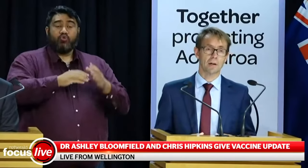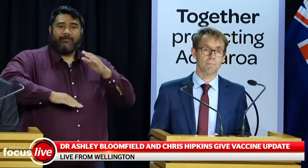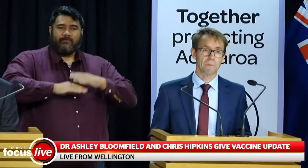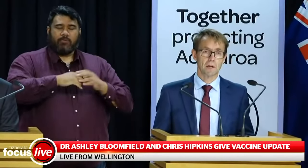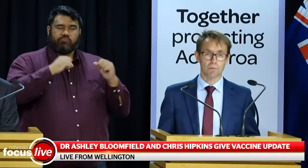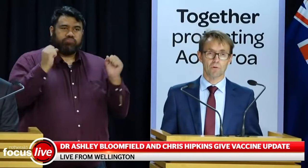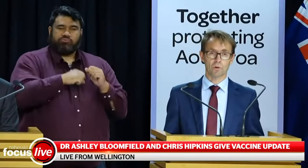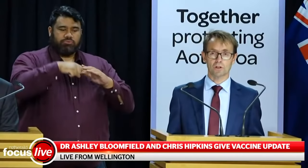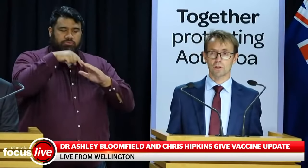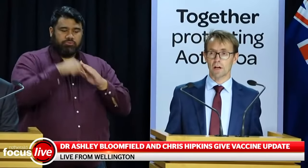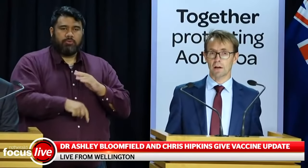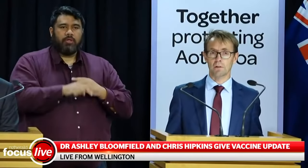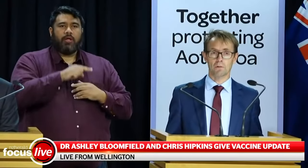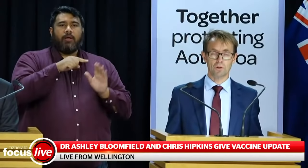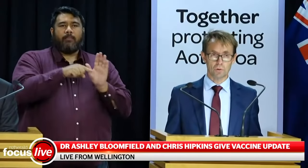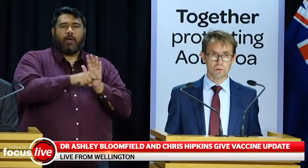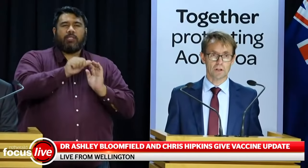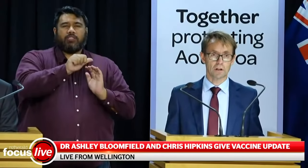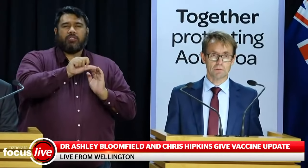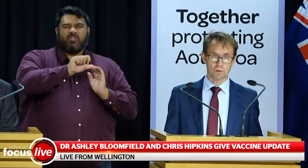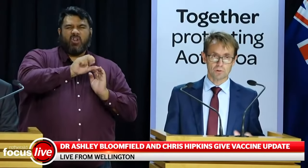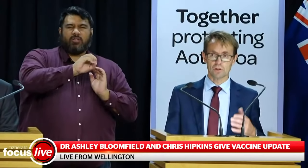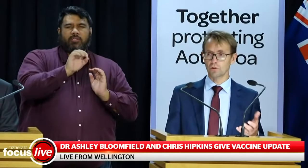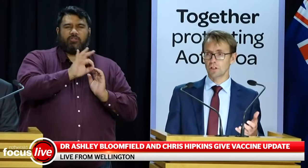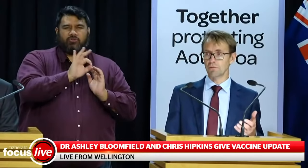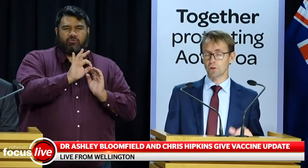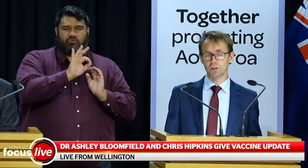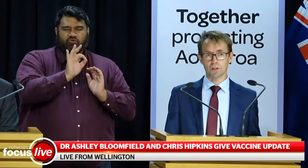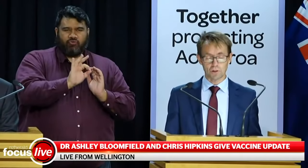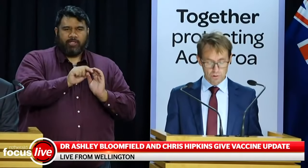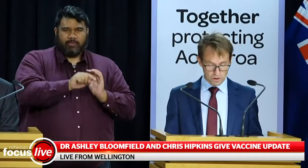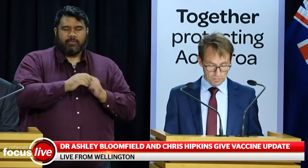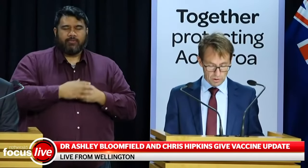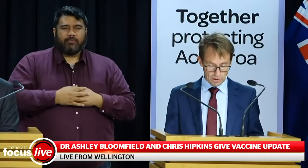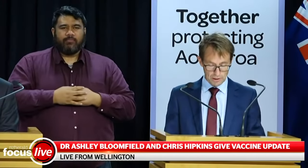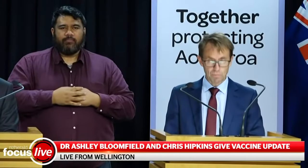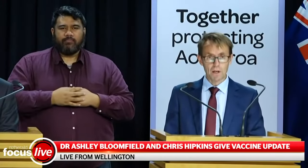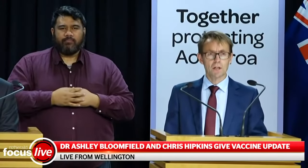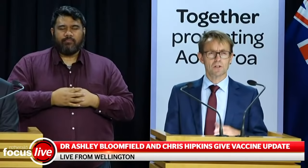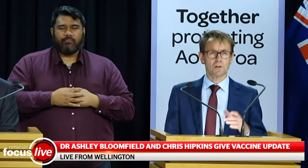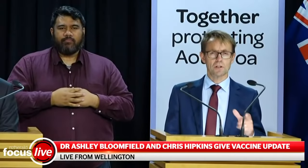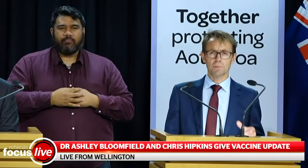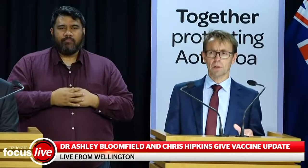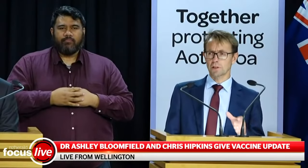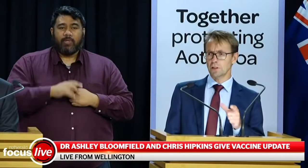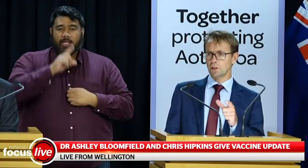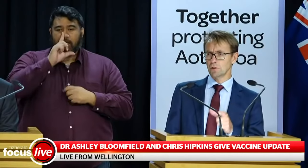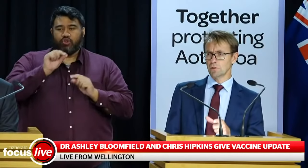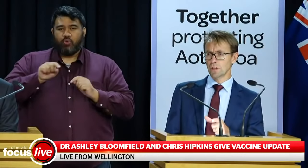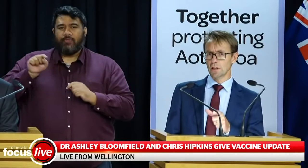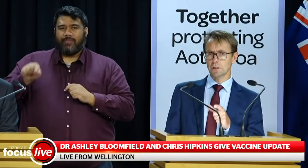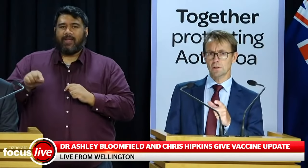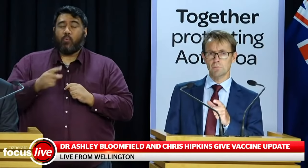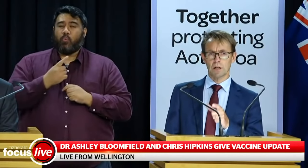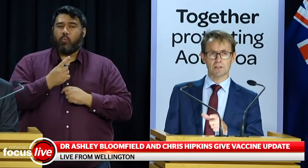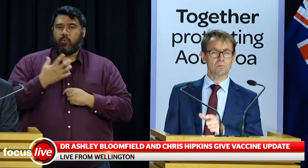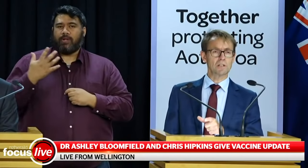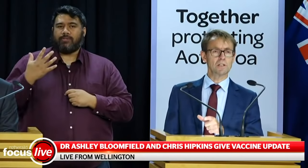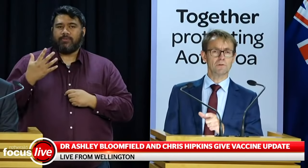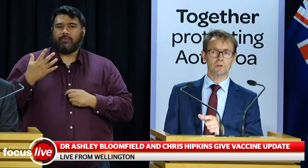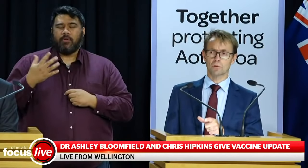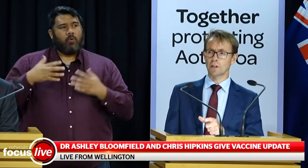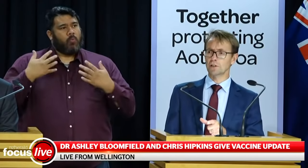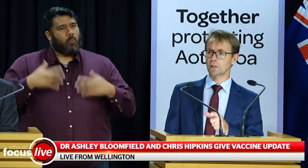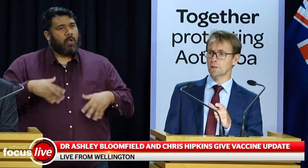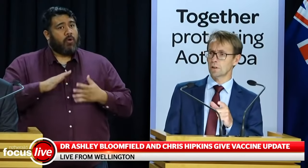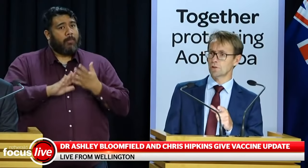further time before it is used, defrosted and used subsequently. So this ability to use that